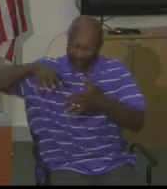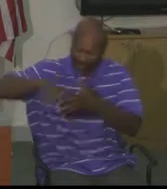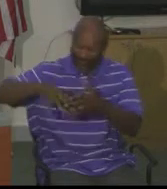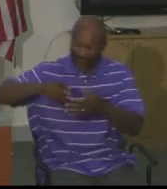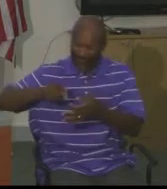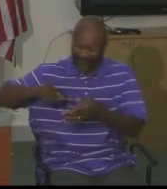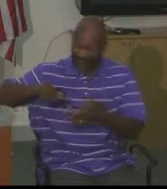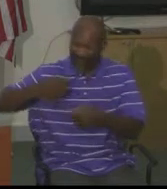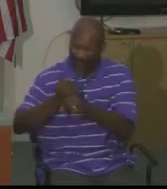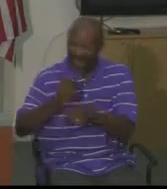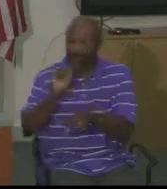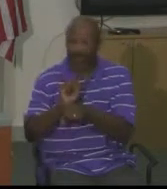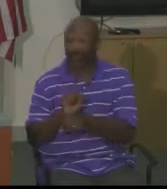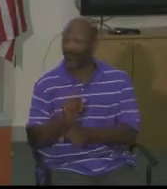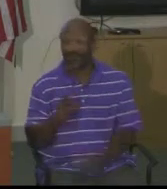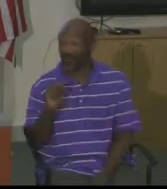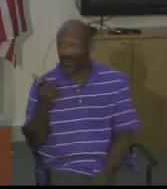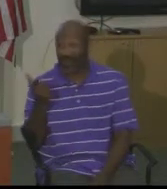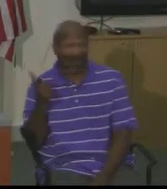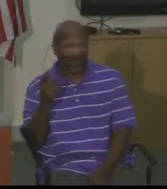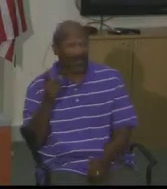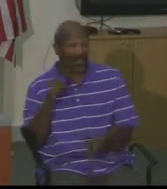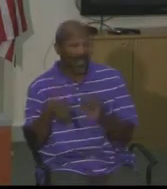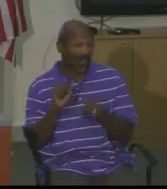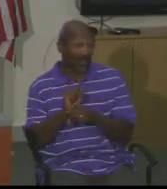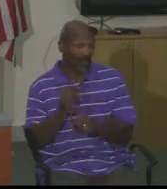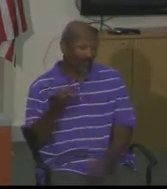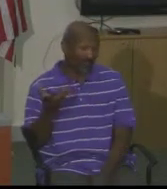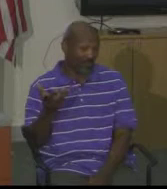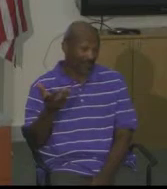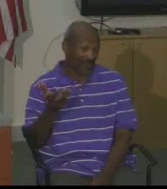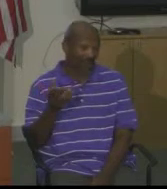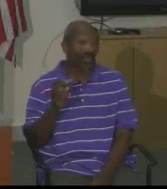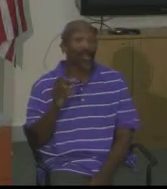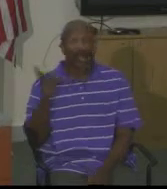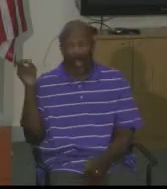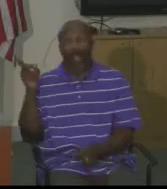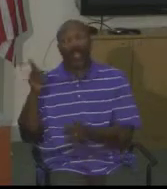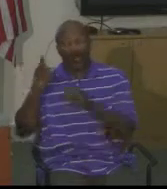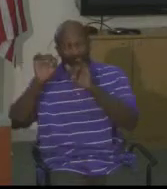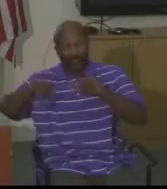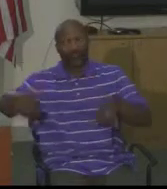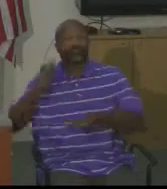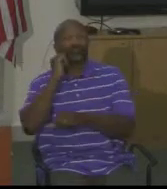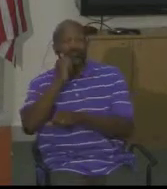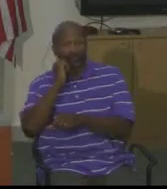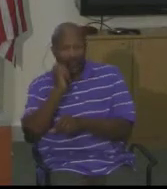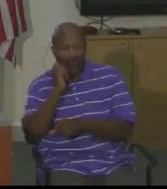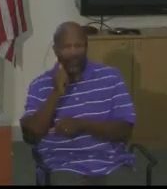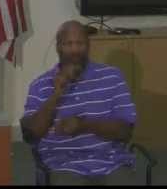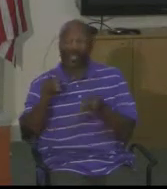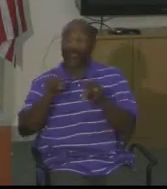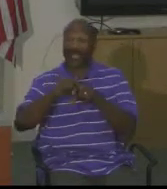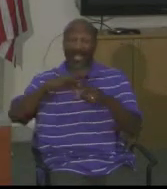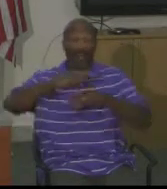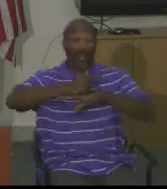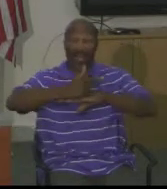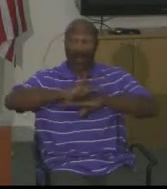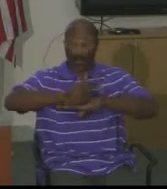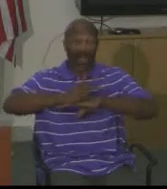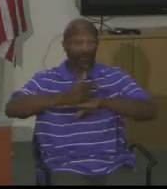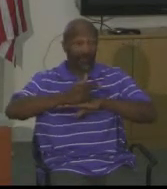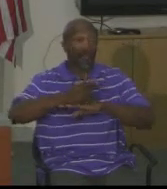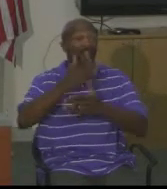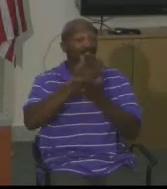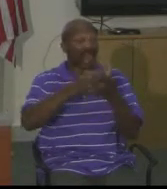motherboard. So these are the standard form factors, and yes, just like the laptops, there are manufacturers out there